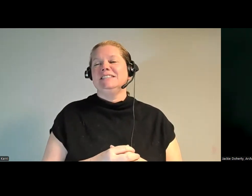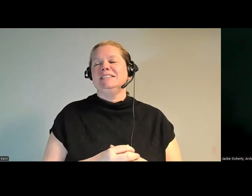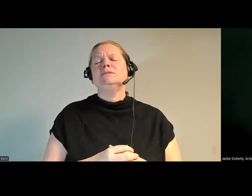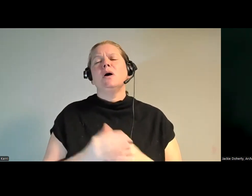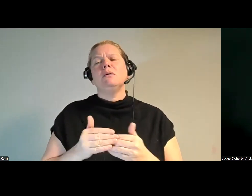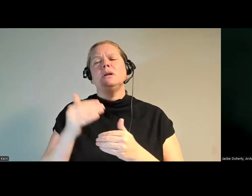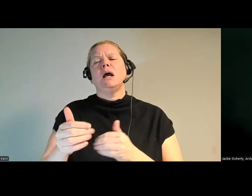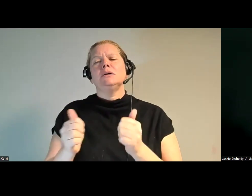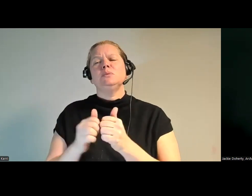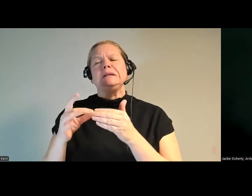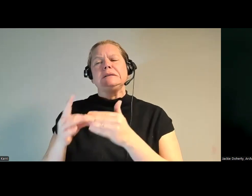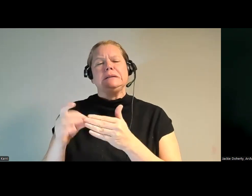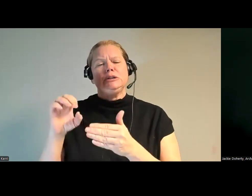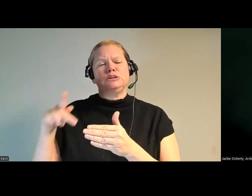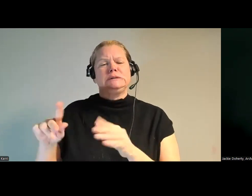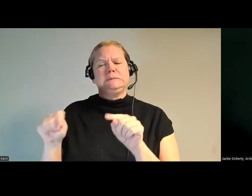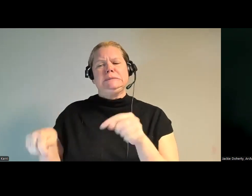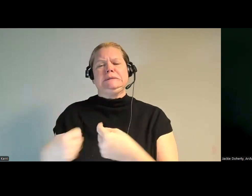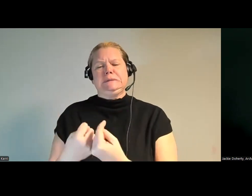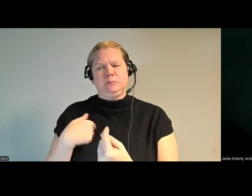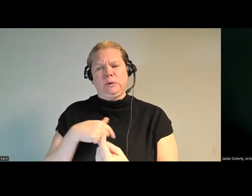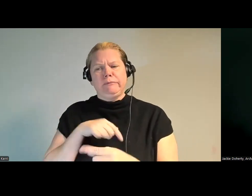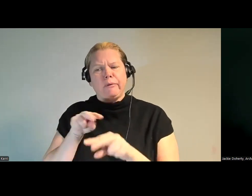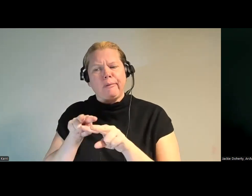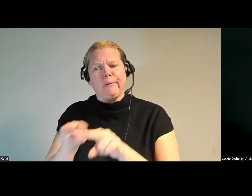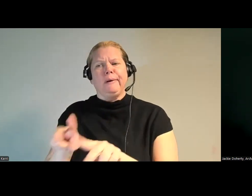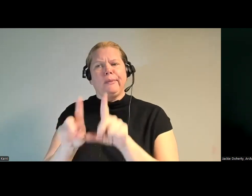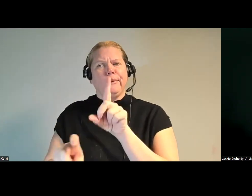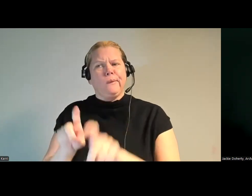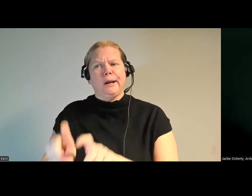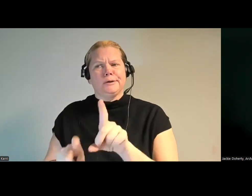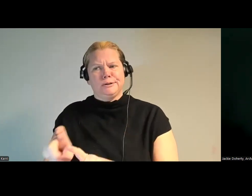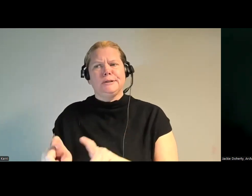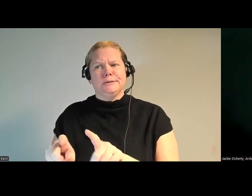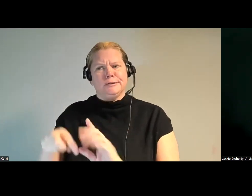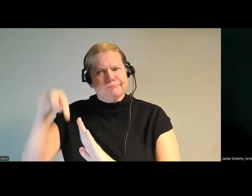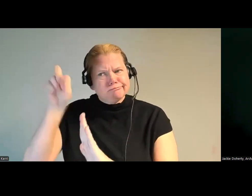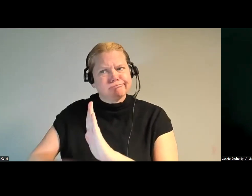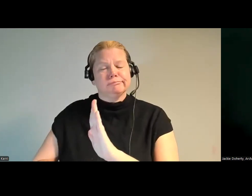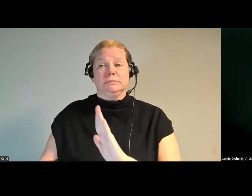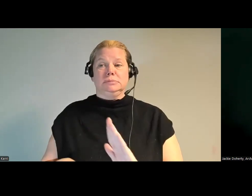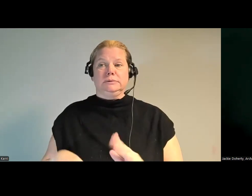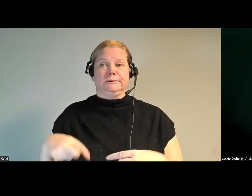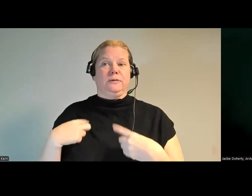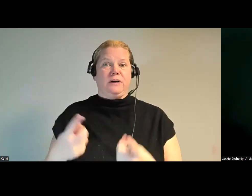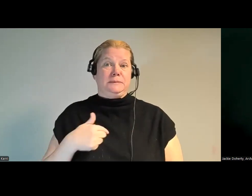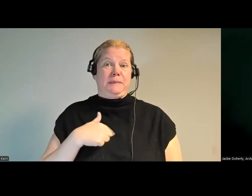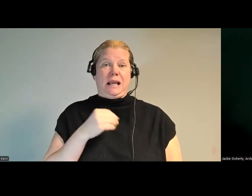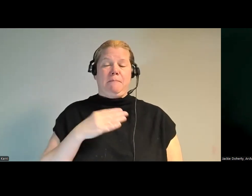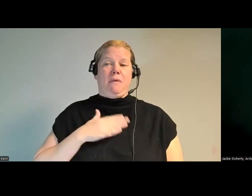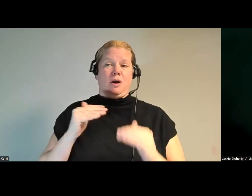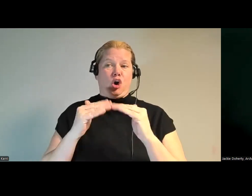is they want to really look at the questions more closely, because it's primarily just been me and my colleague